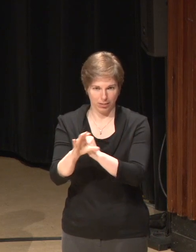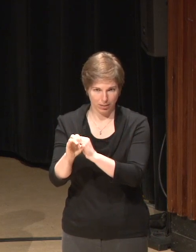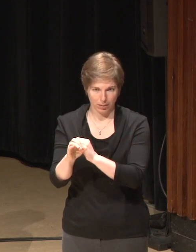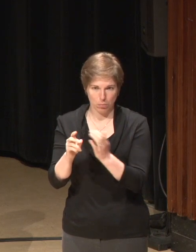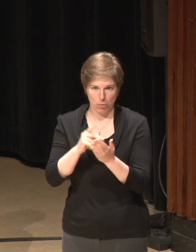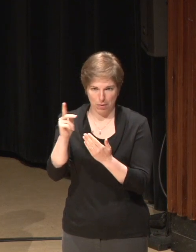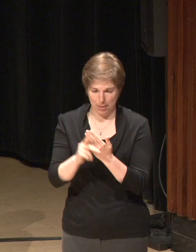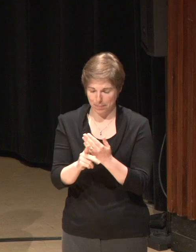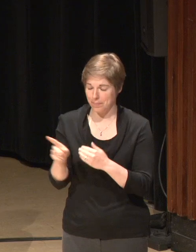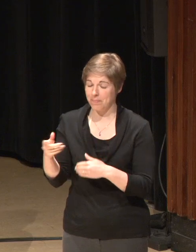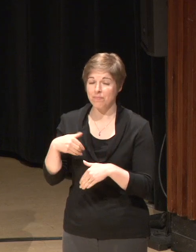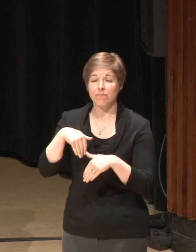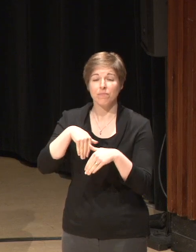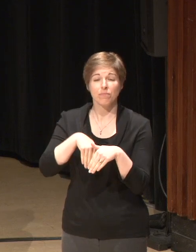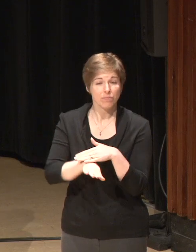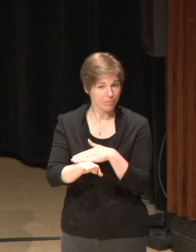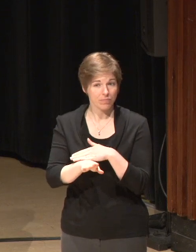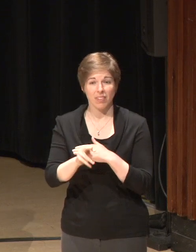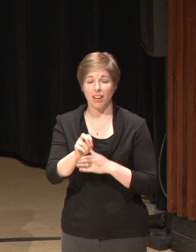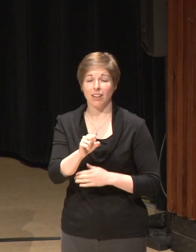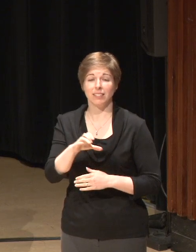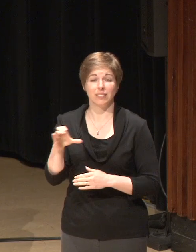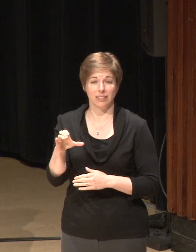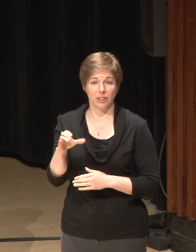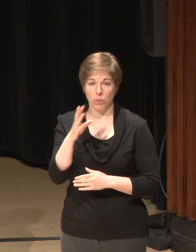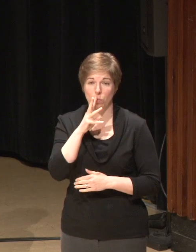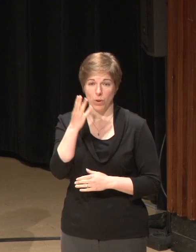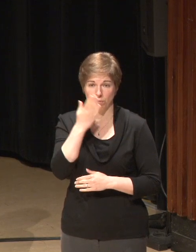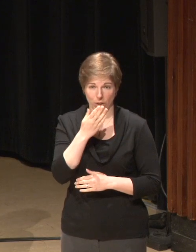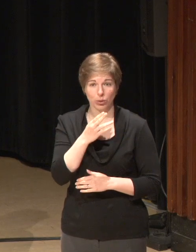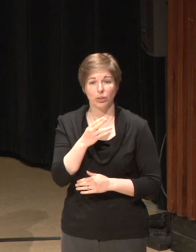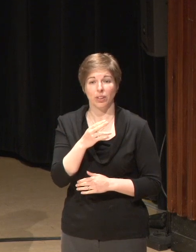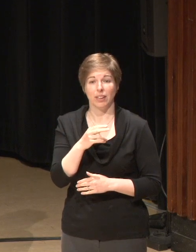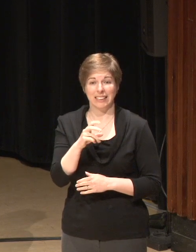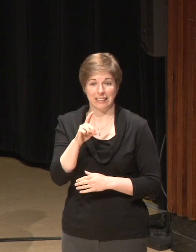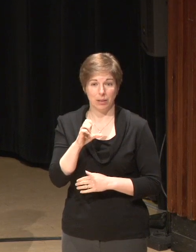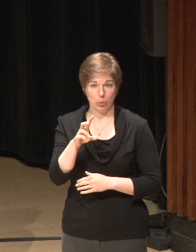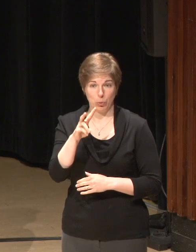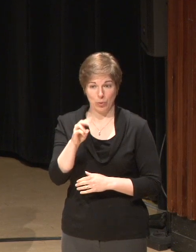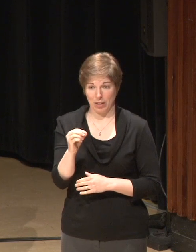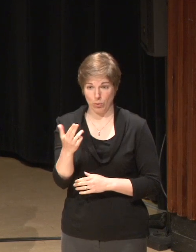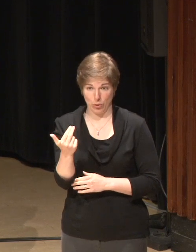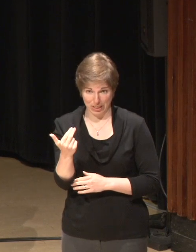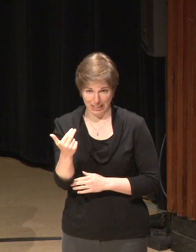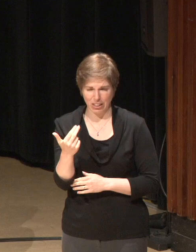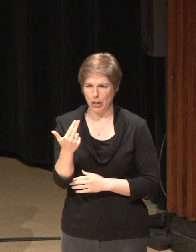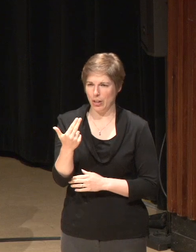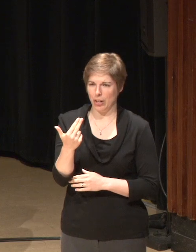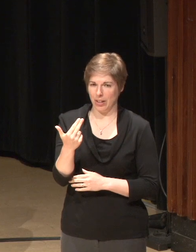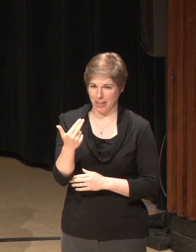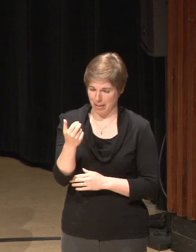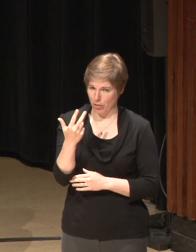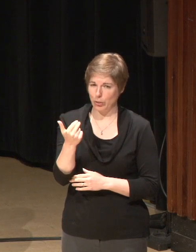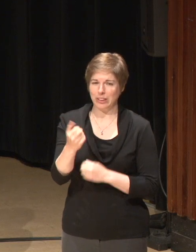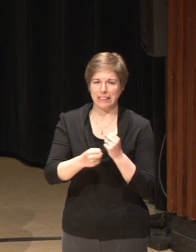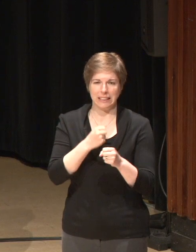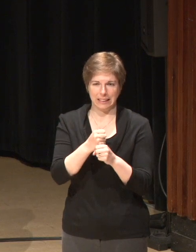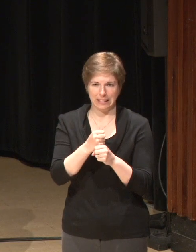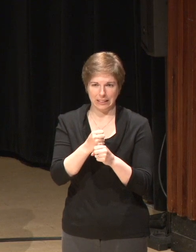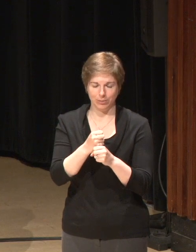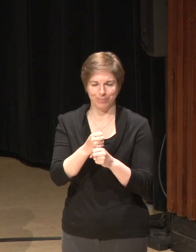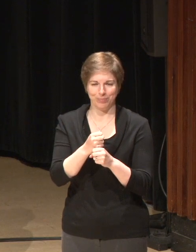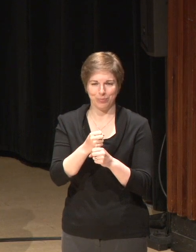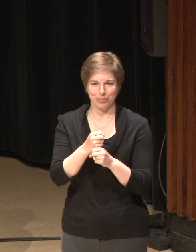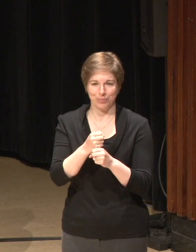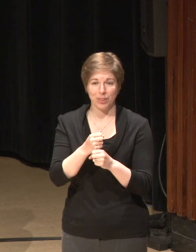College Waterfront Campus in the September of 2013 after 13 years of raising her family and working as a retail manager and starting